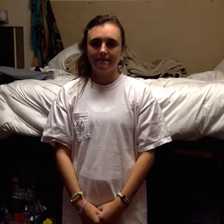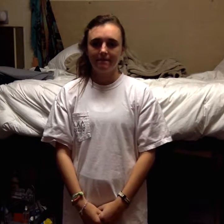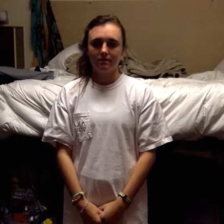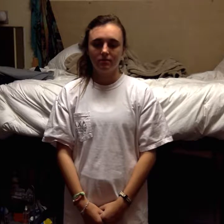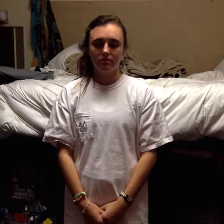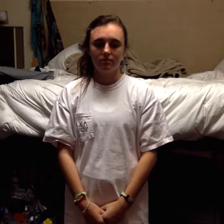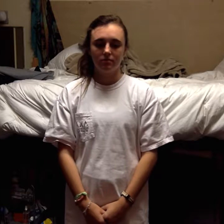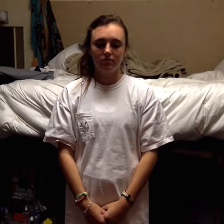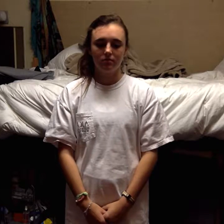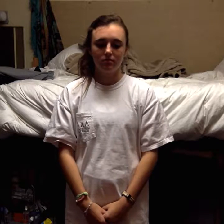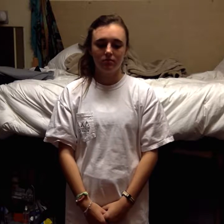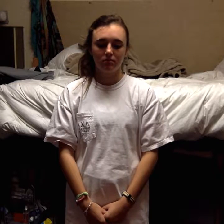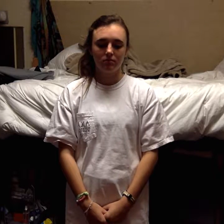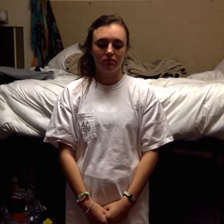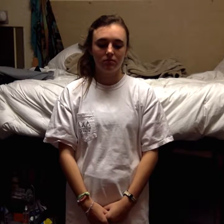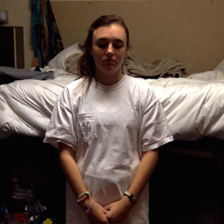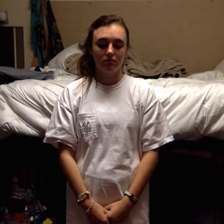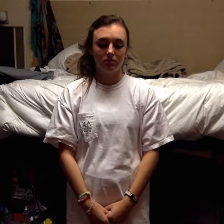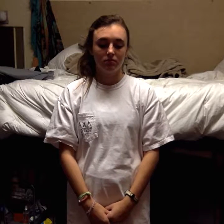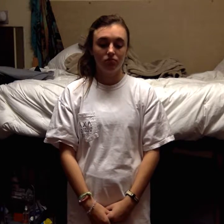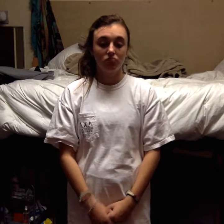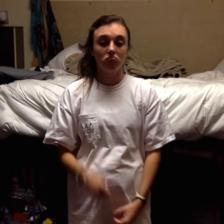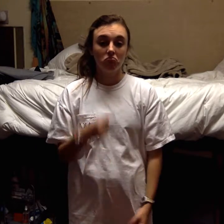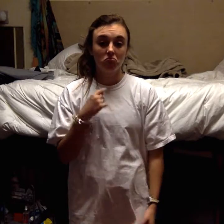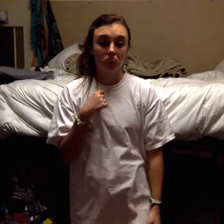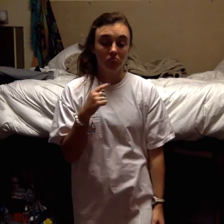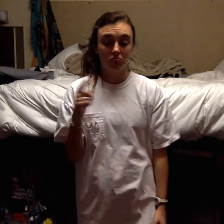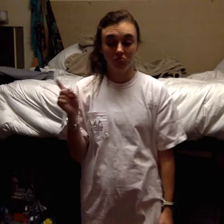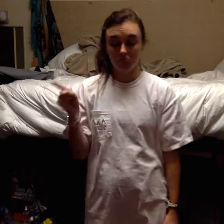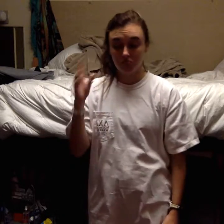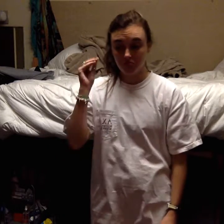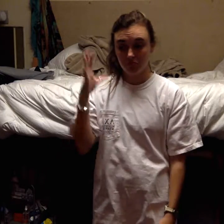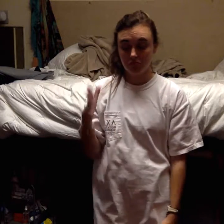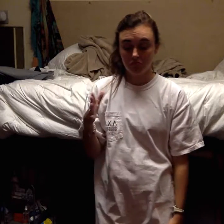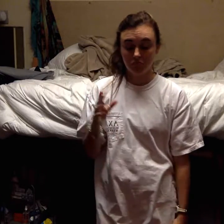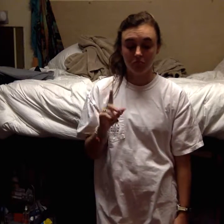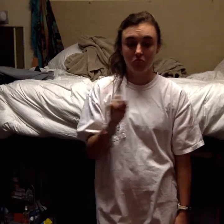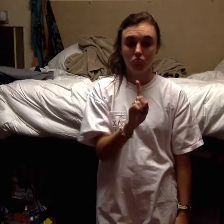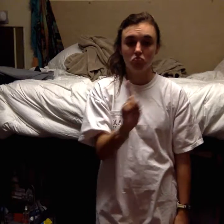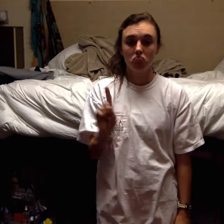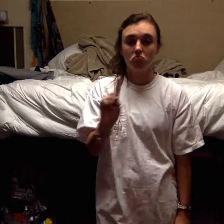may be having a little bit of a problem. Good? You can do that on the top and the bottom.